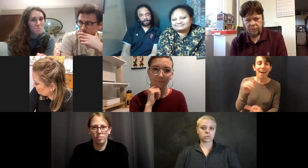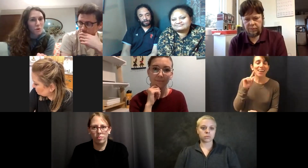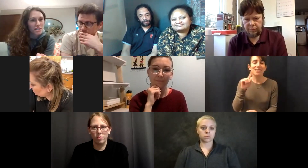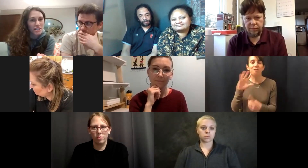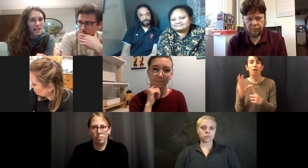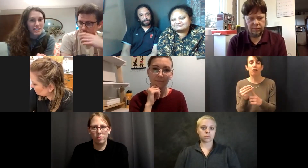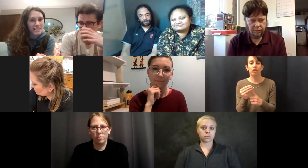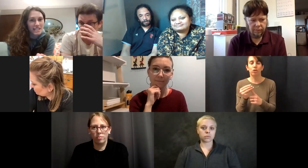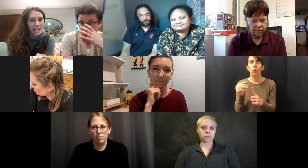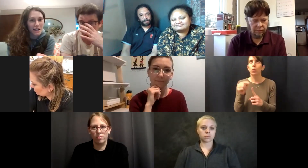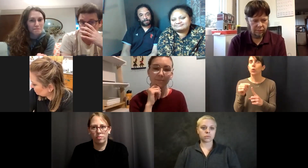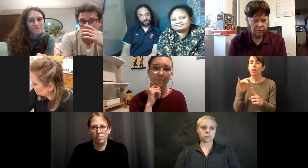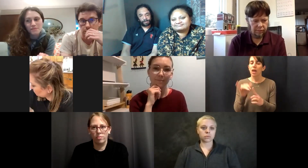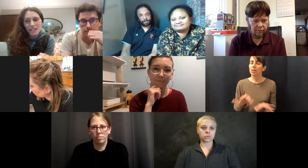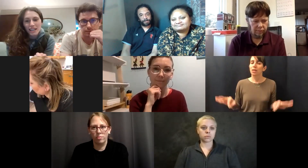really important to us.